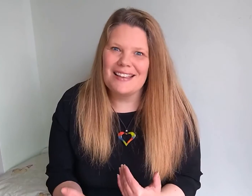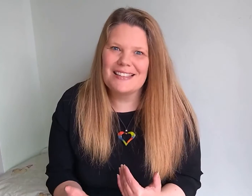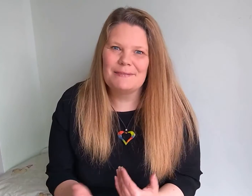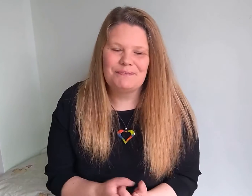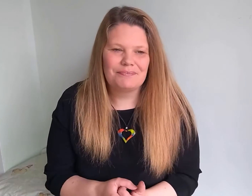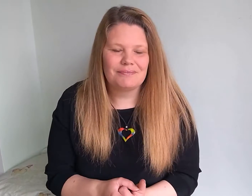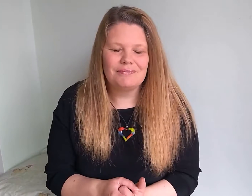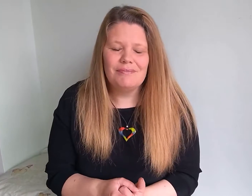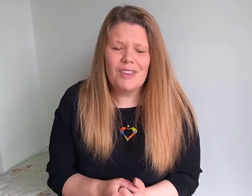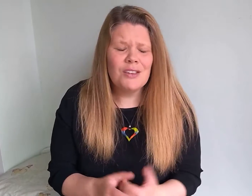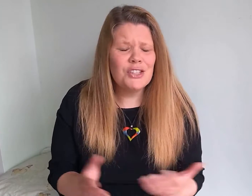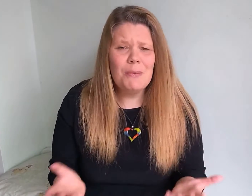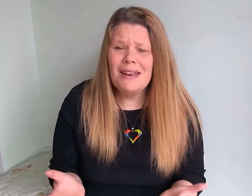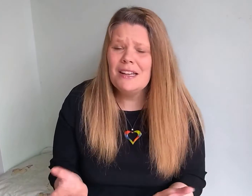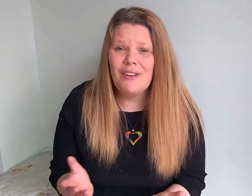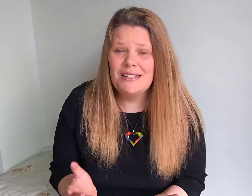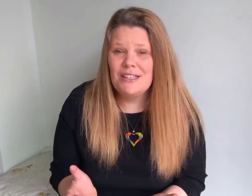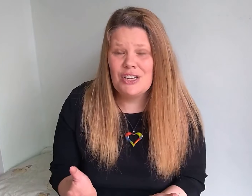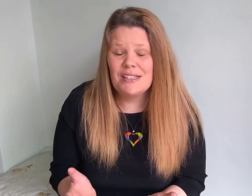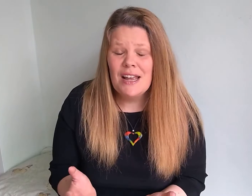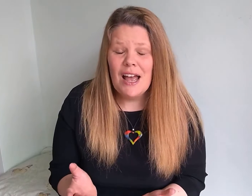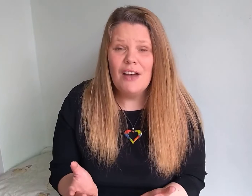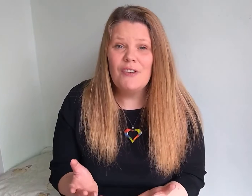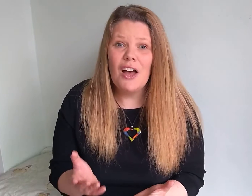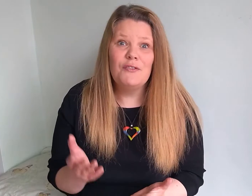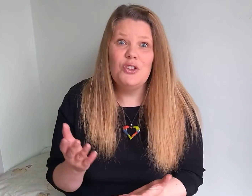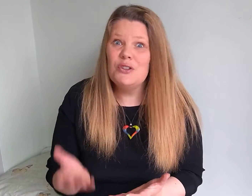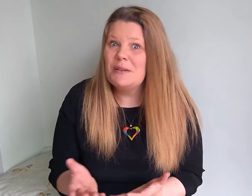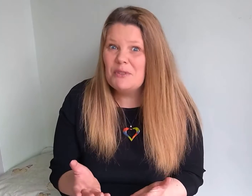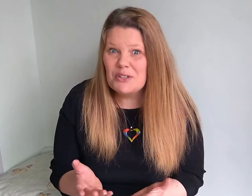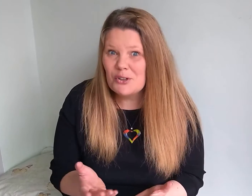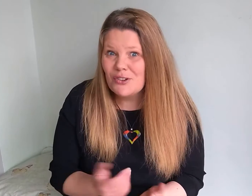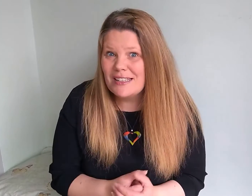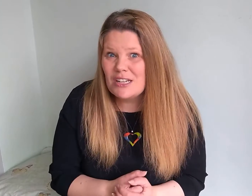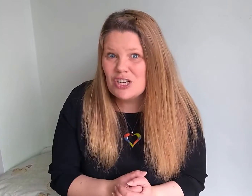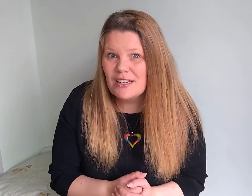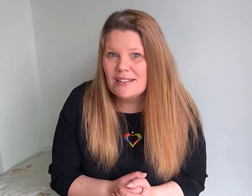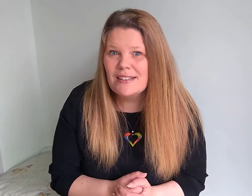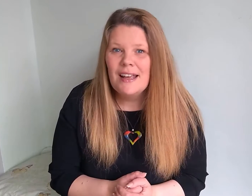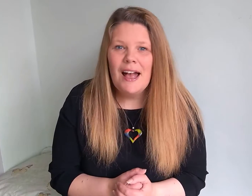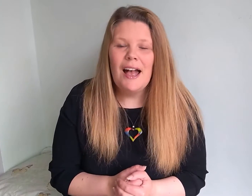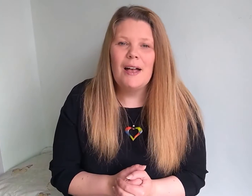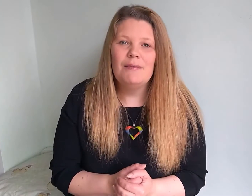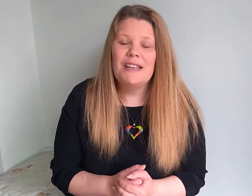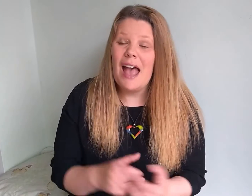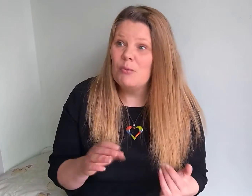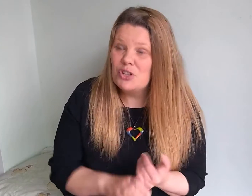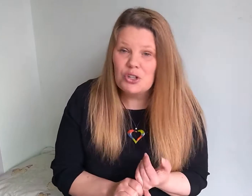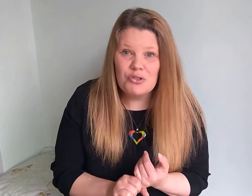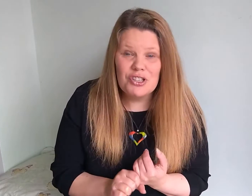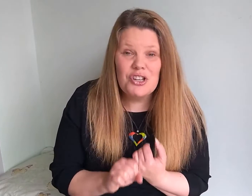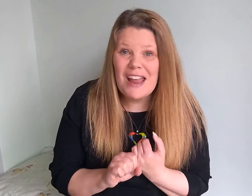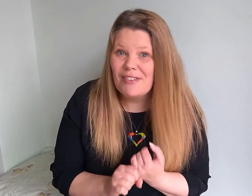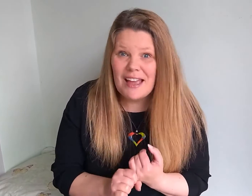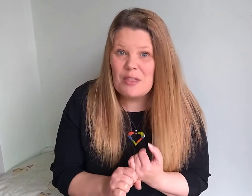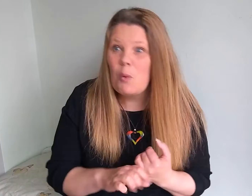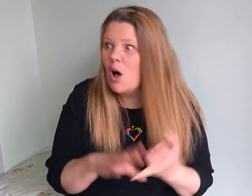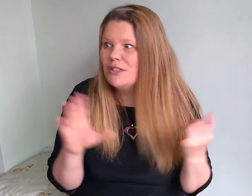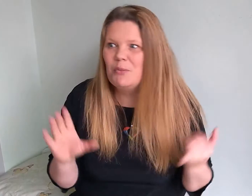next. So many advantages of using musical transitions to help the children to navigate the world in which